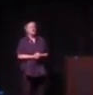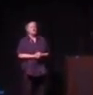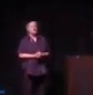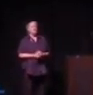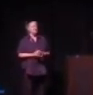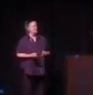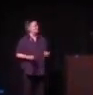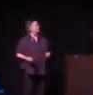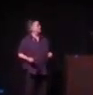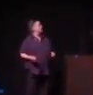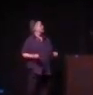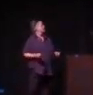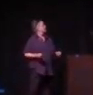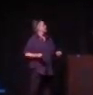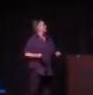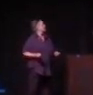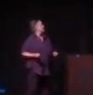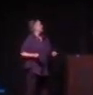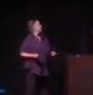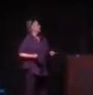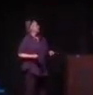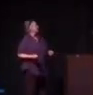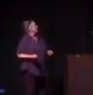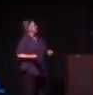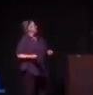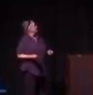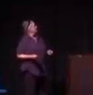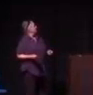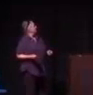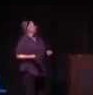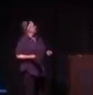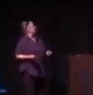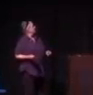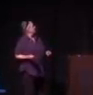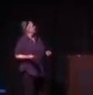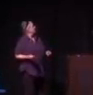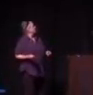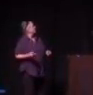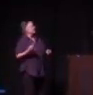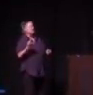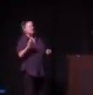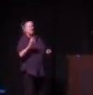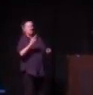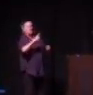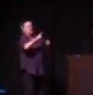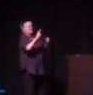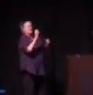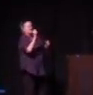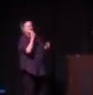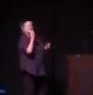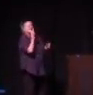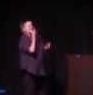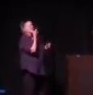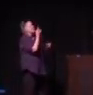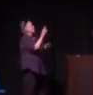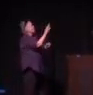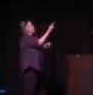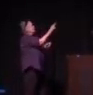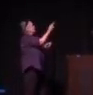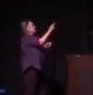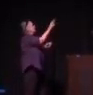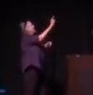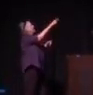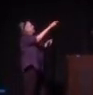roads because of all that's going on with the fire, with the evacuations, and with that accident from over the night with the overturned